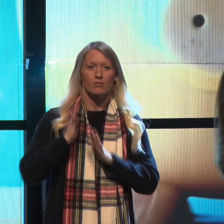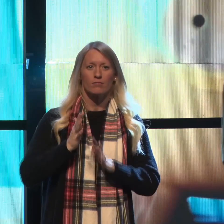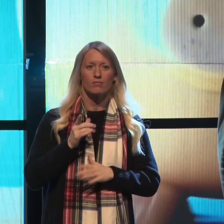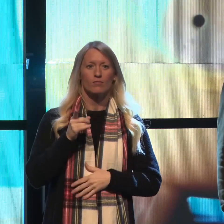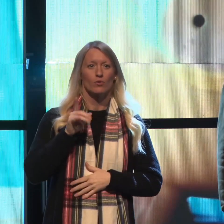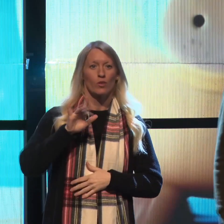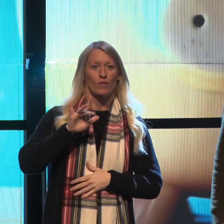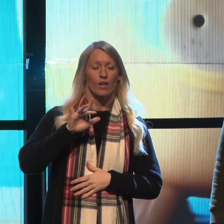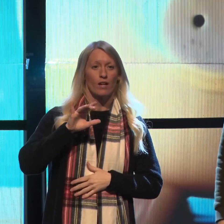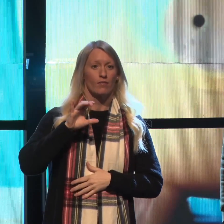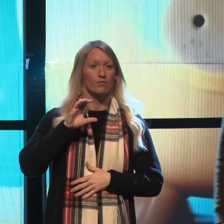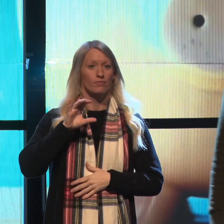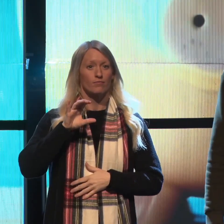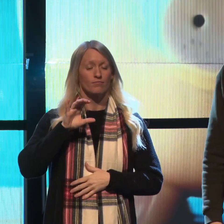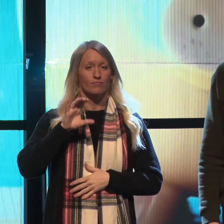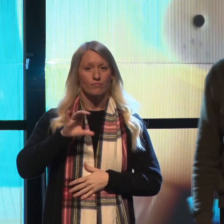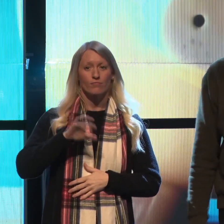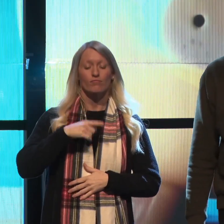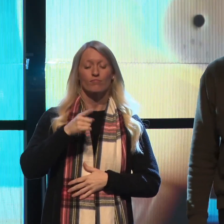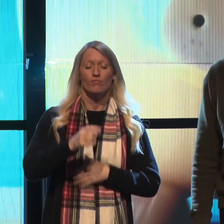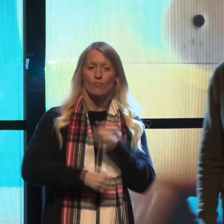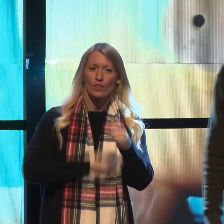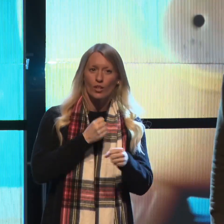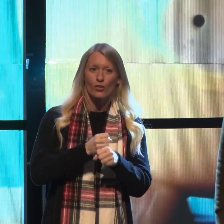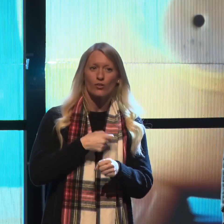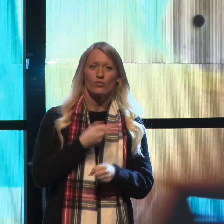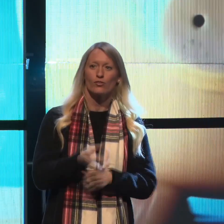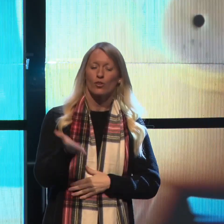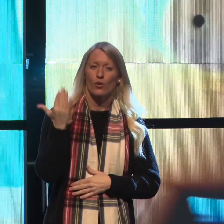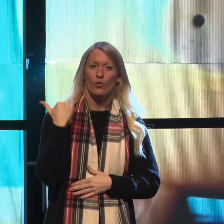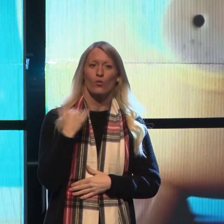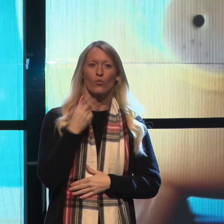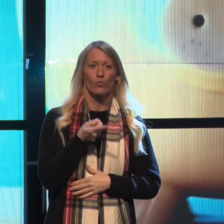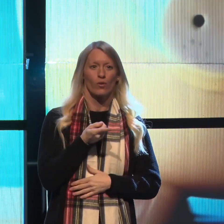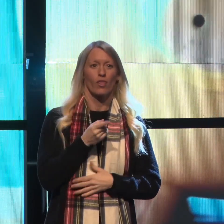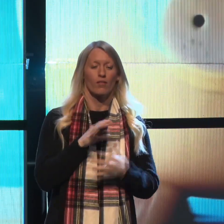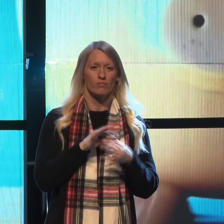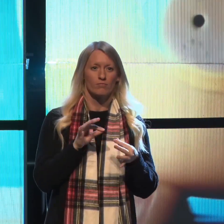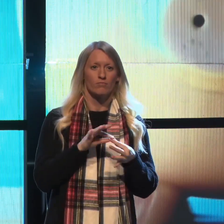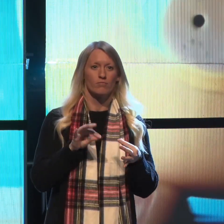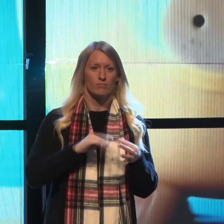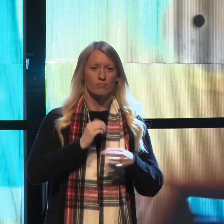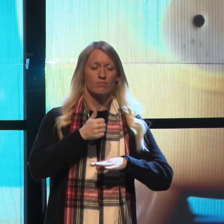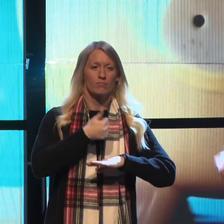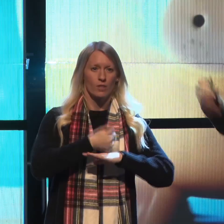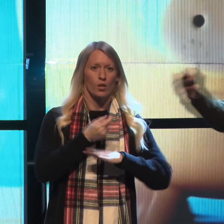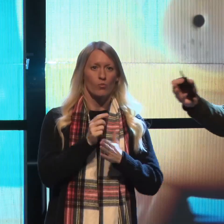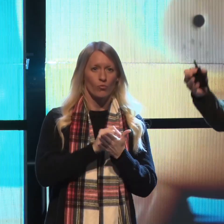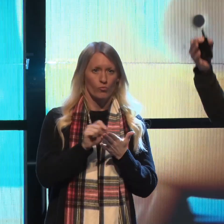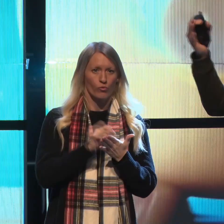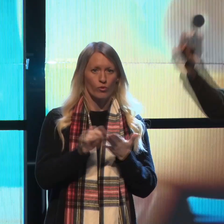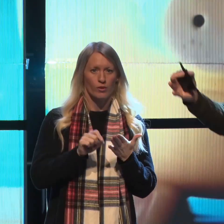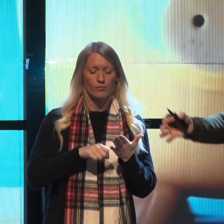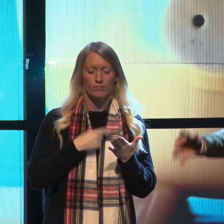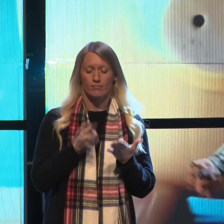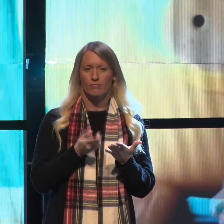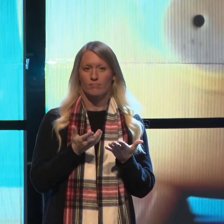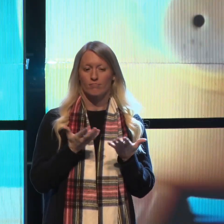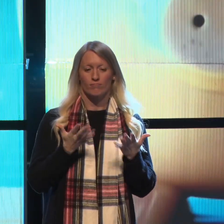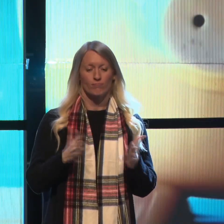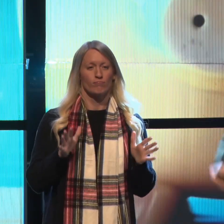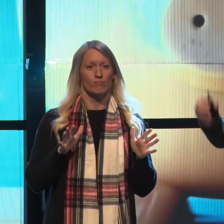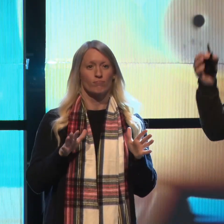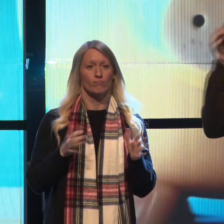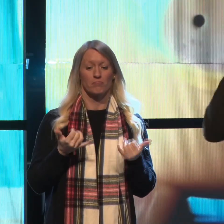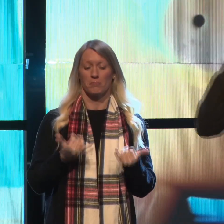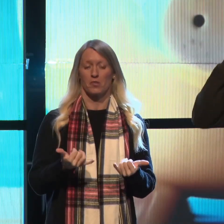2,500 years ago, 3,000 years ago when these texts are being formulated, right? Some of them. Right? There was just a way of being.